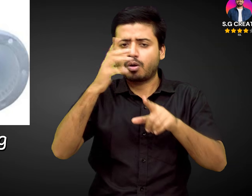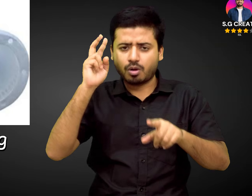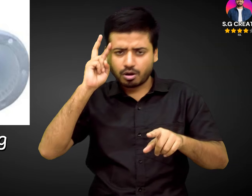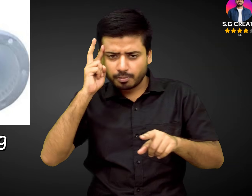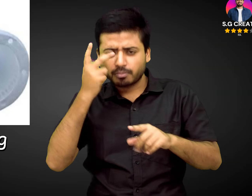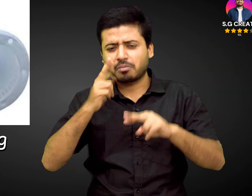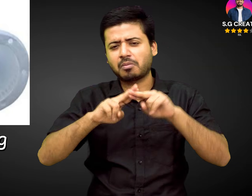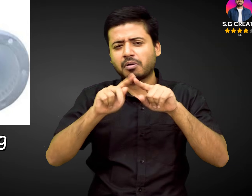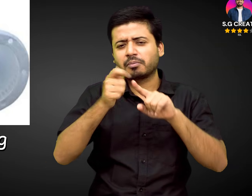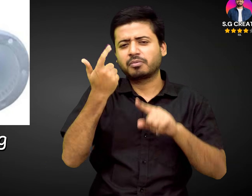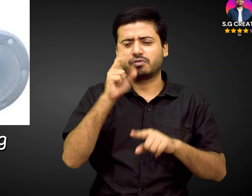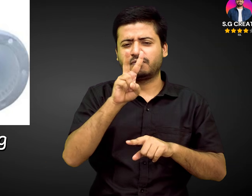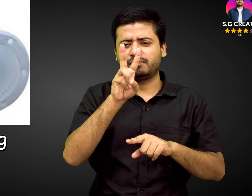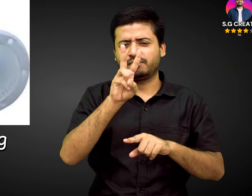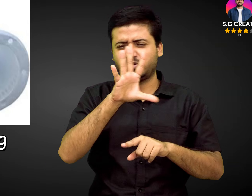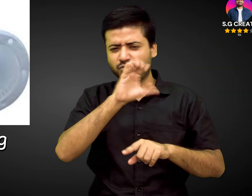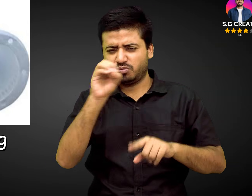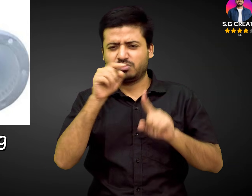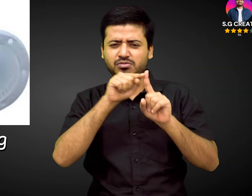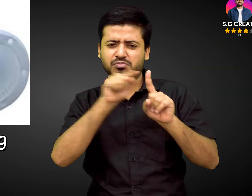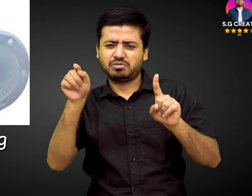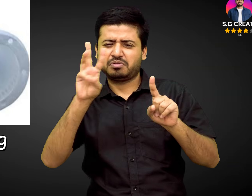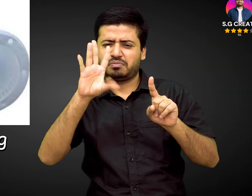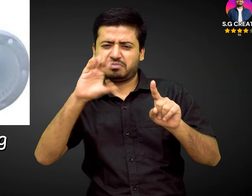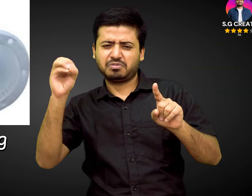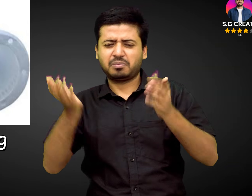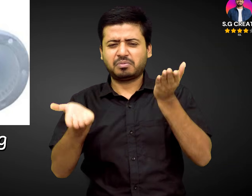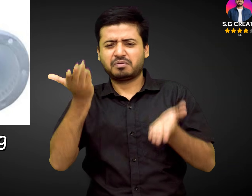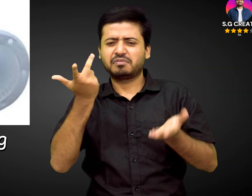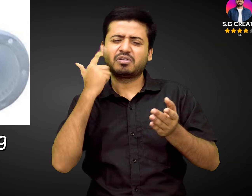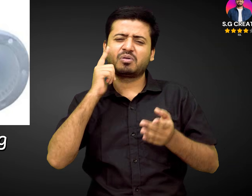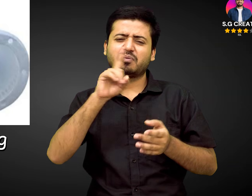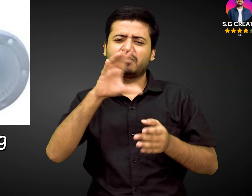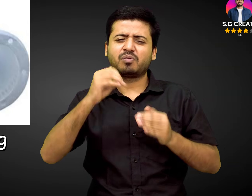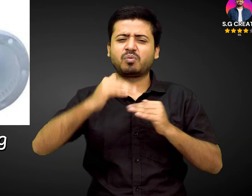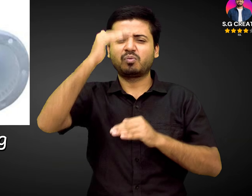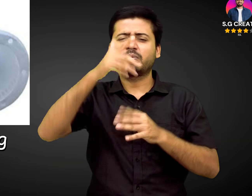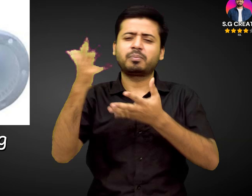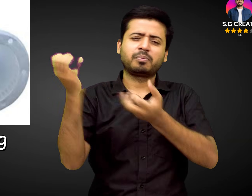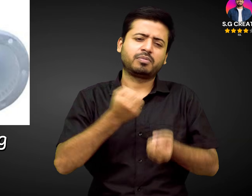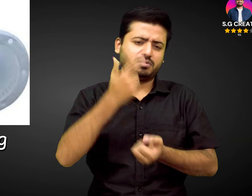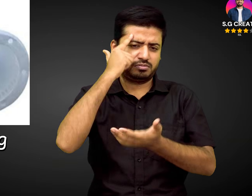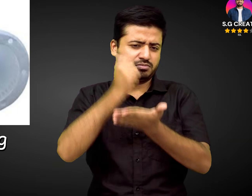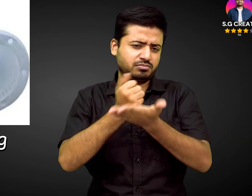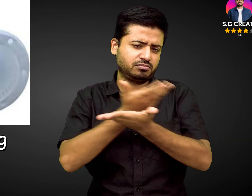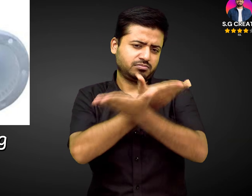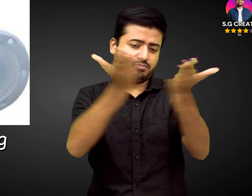shield, extending the life of your fine RO filters, maximizing high flow rates. One of the